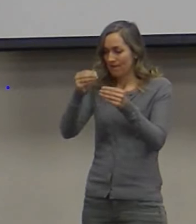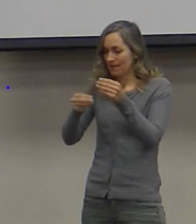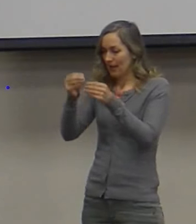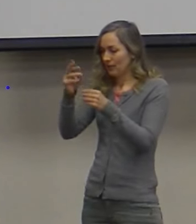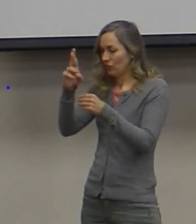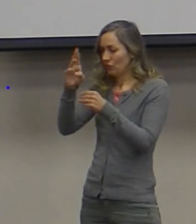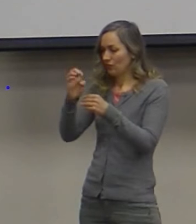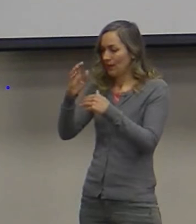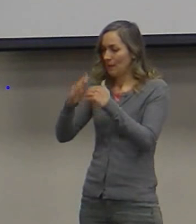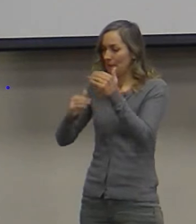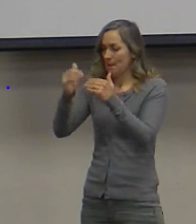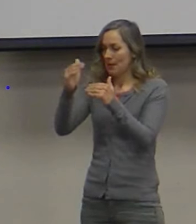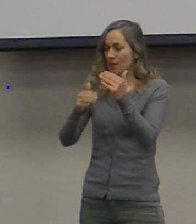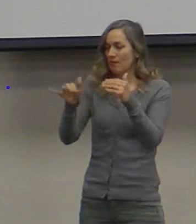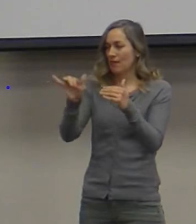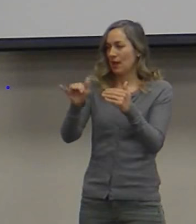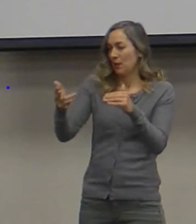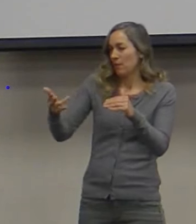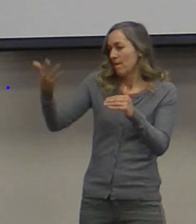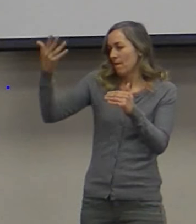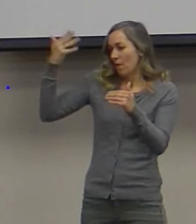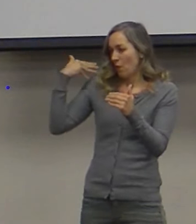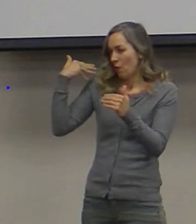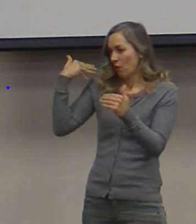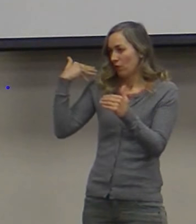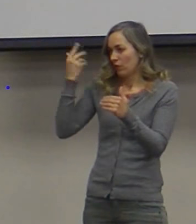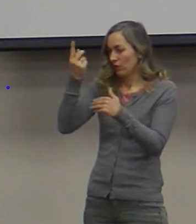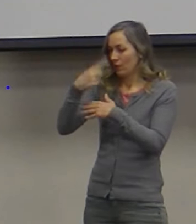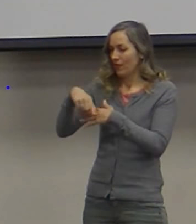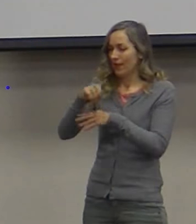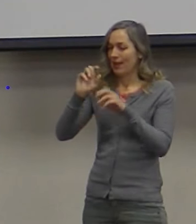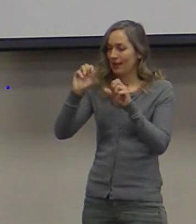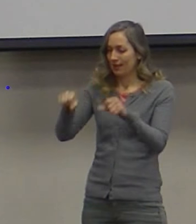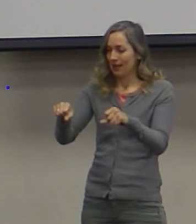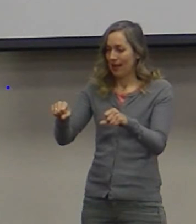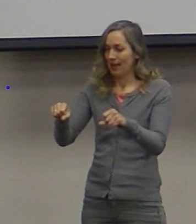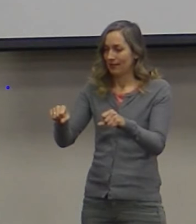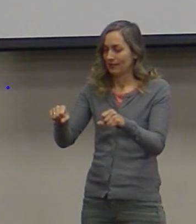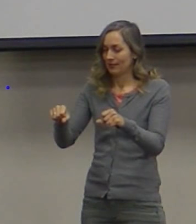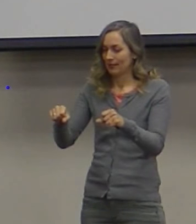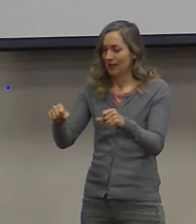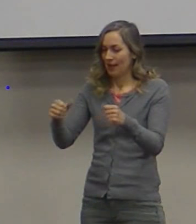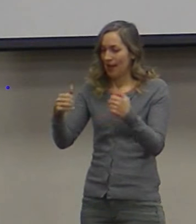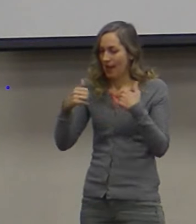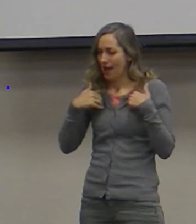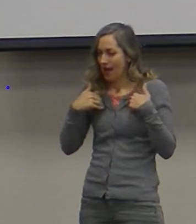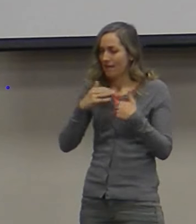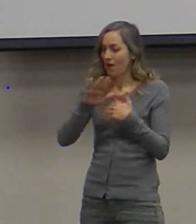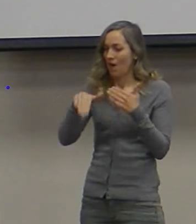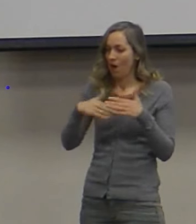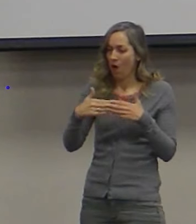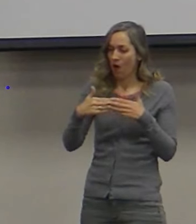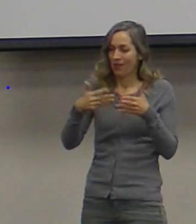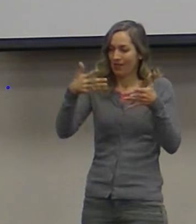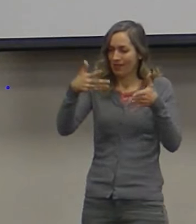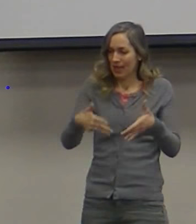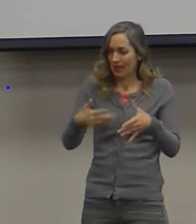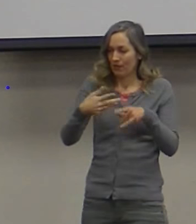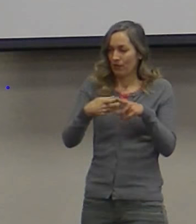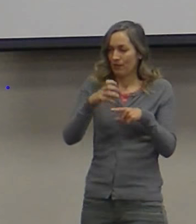rebuild it as in the days of old." Verse 12 says, "That they may possess the remnant of Edom and all the nations who are called by my